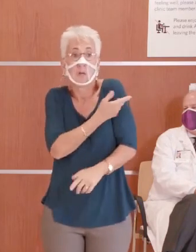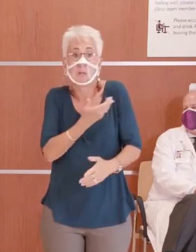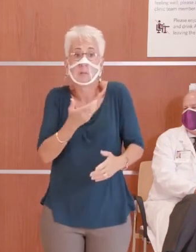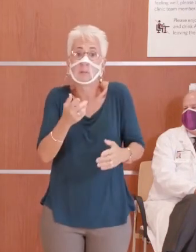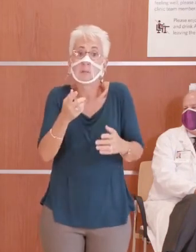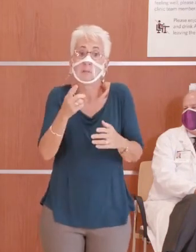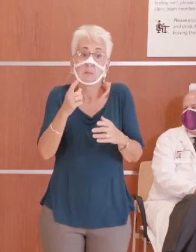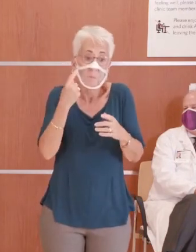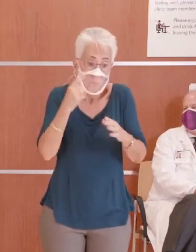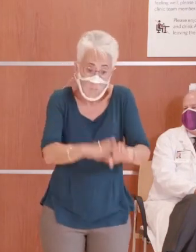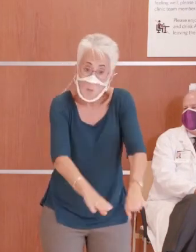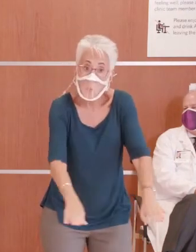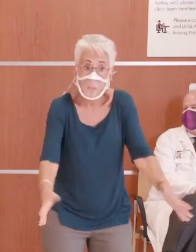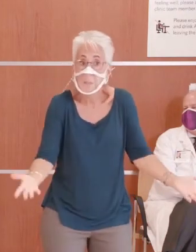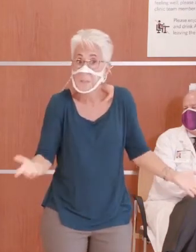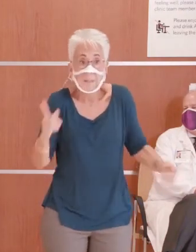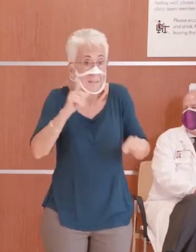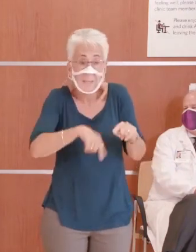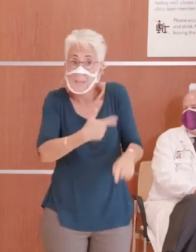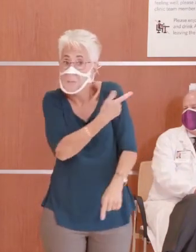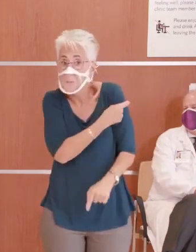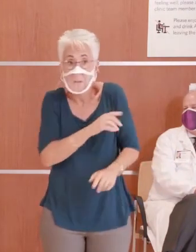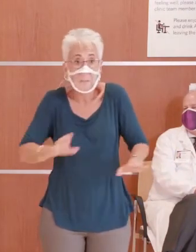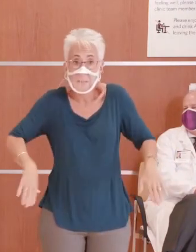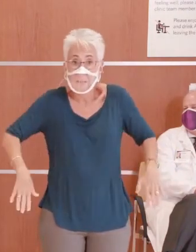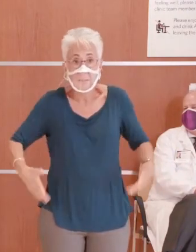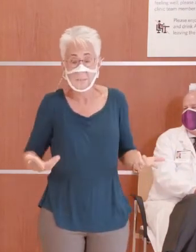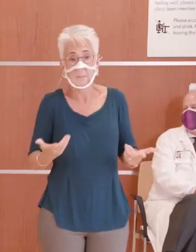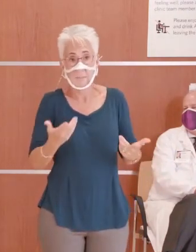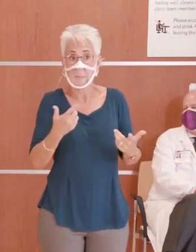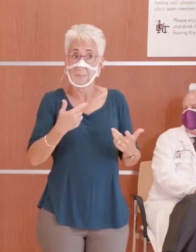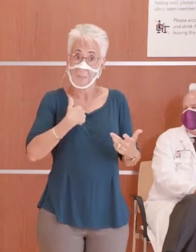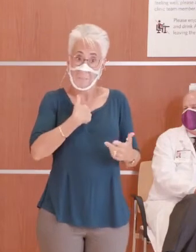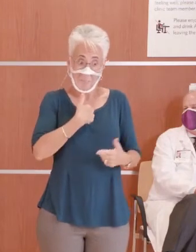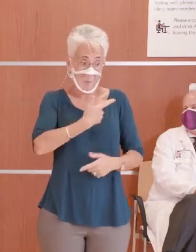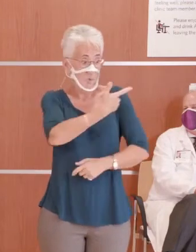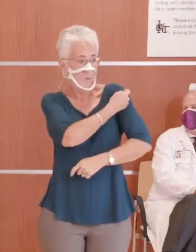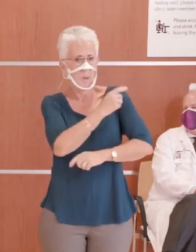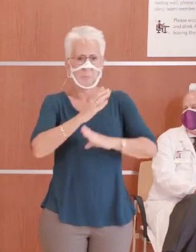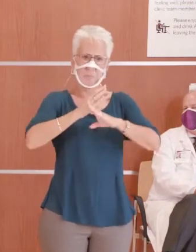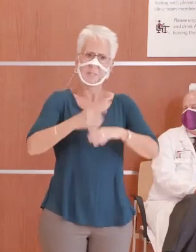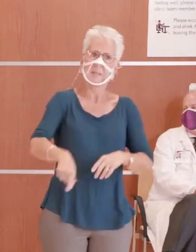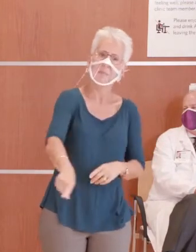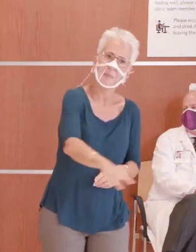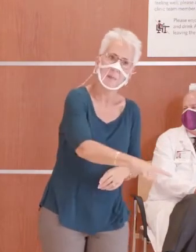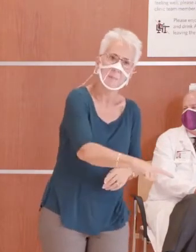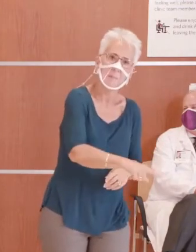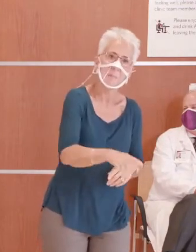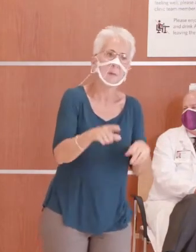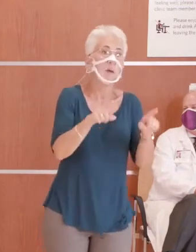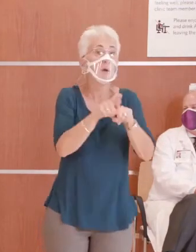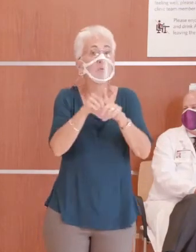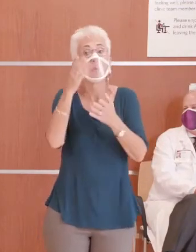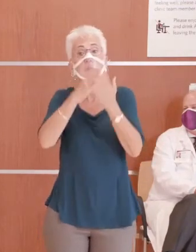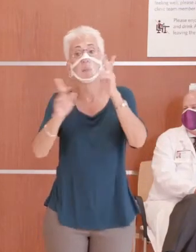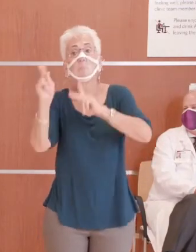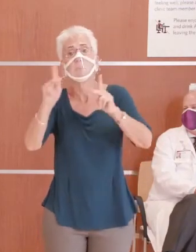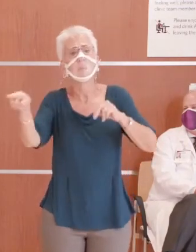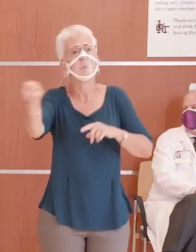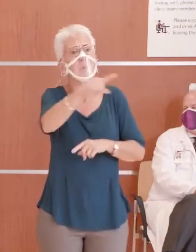especially children, and you're protecting those who are not able to be vaccinated because of an underlying health